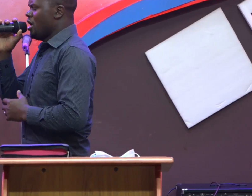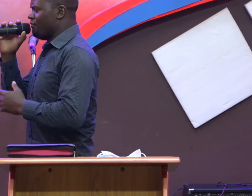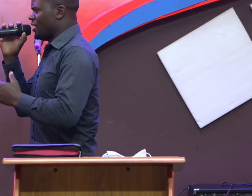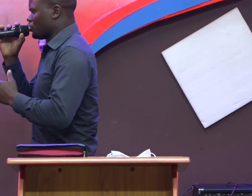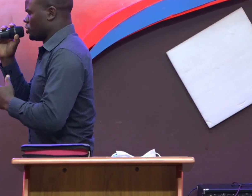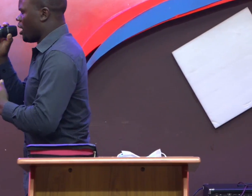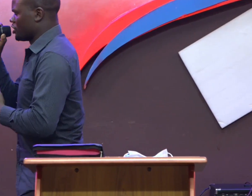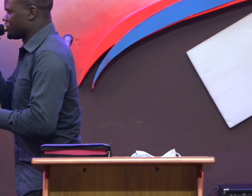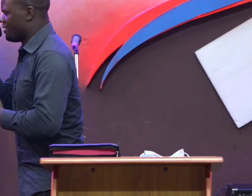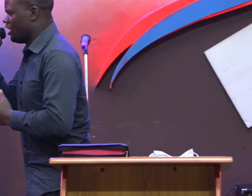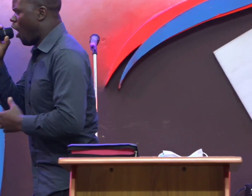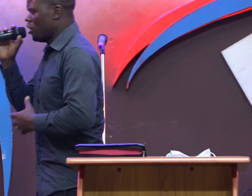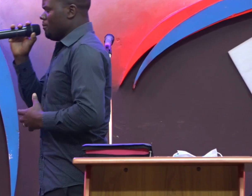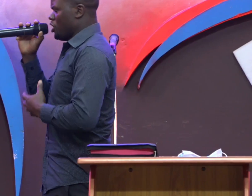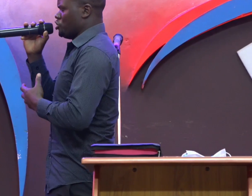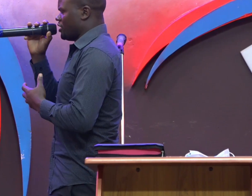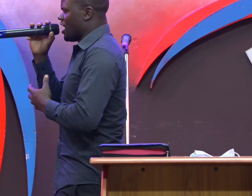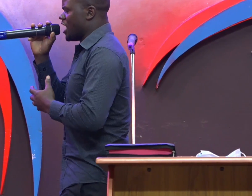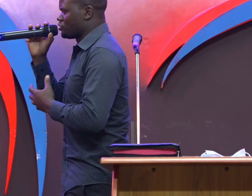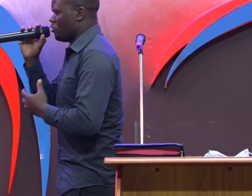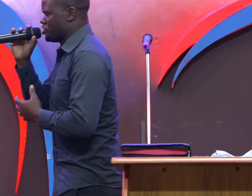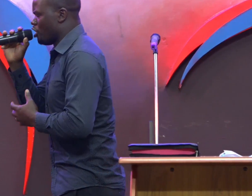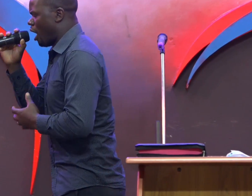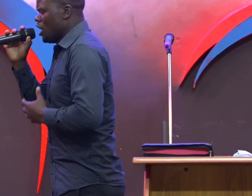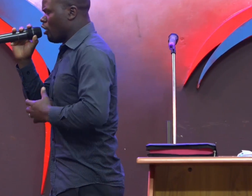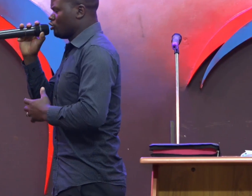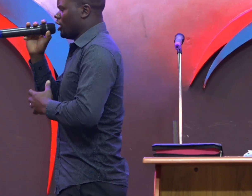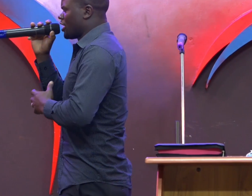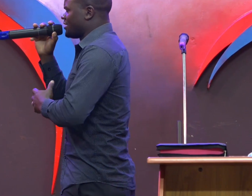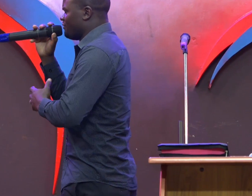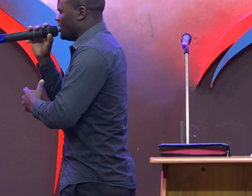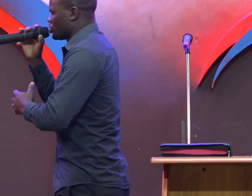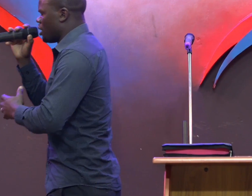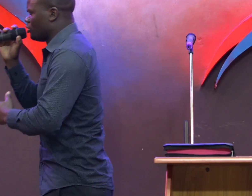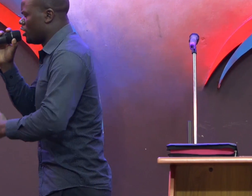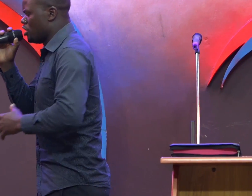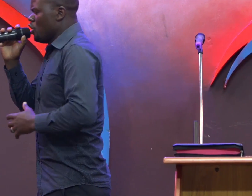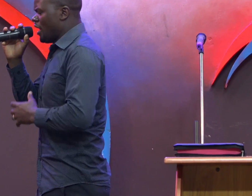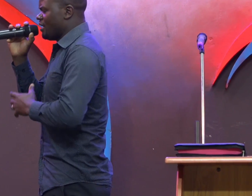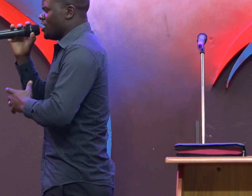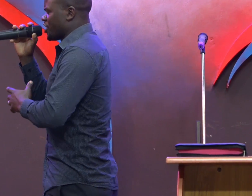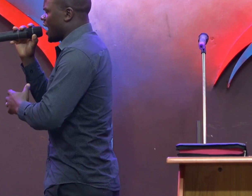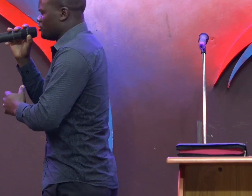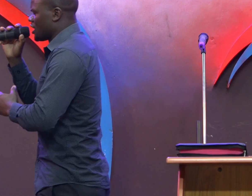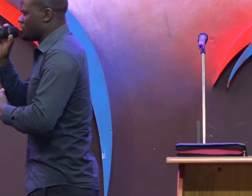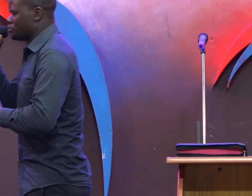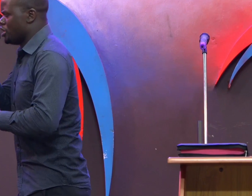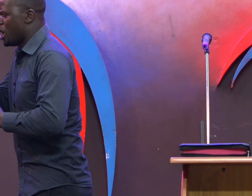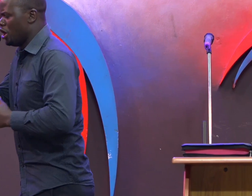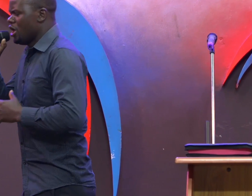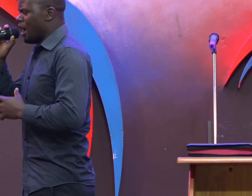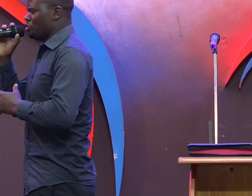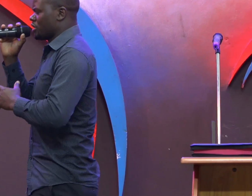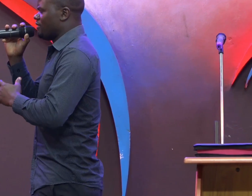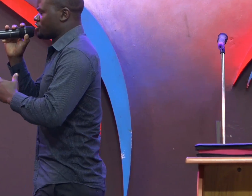glory, heavenly King of kings, heaven Lord. May you give us that wisdom, not to look at heavenly King of glory, whatever is surrounding us